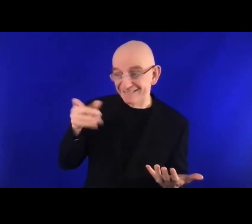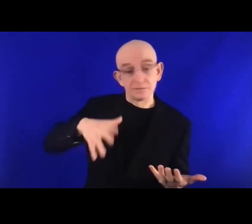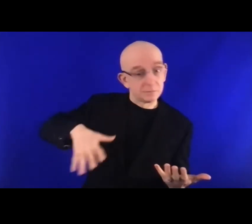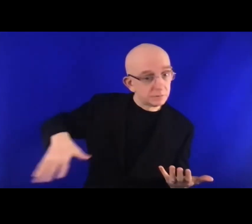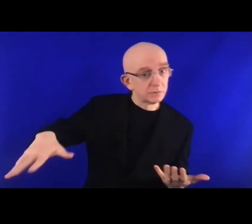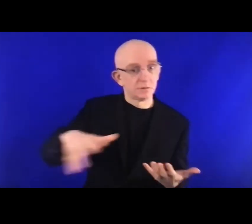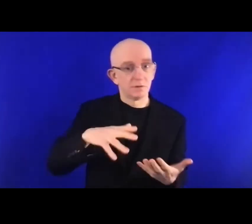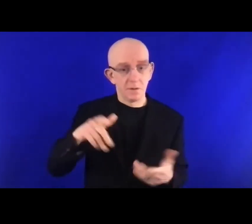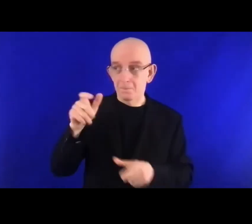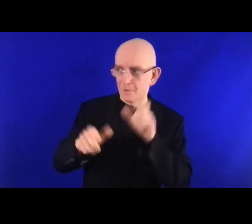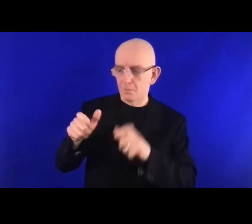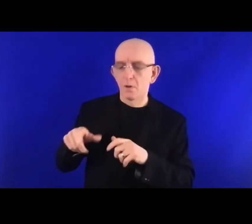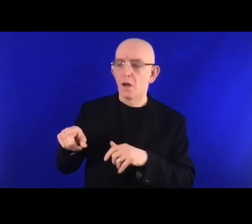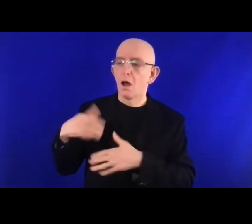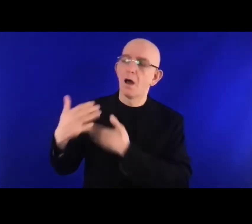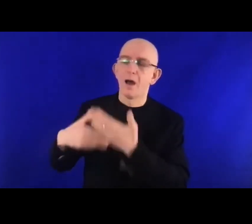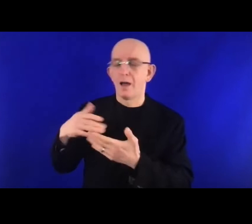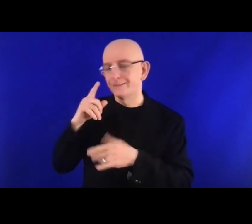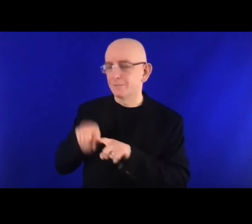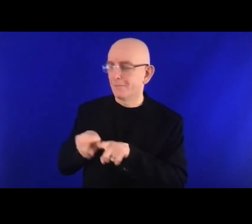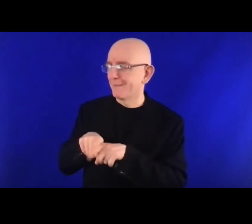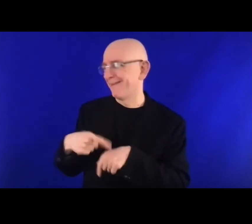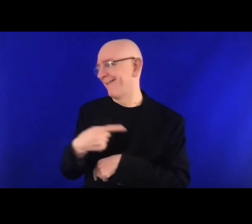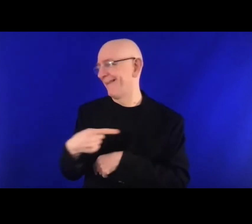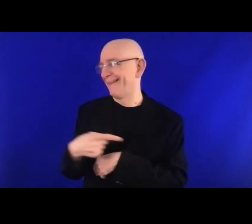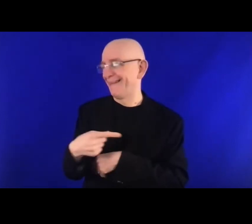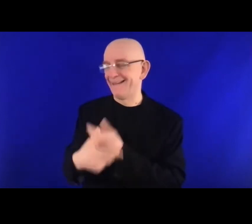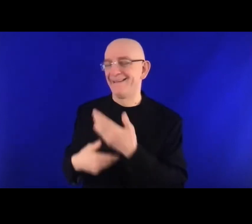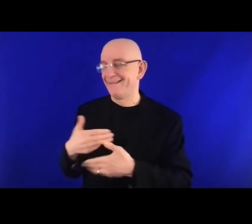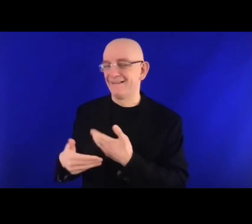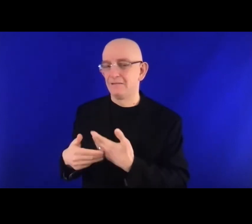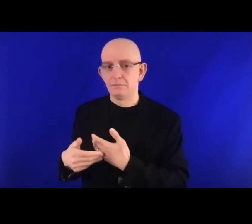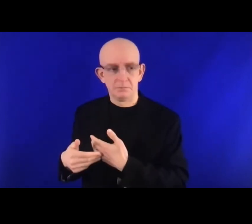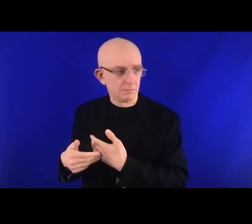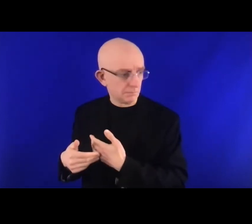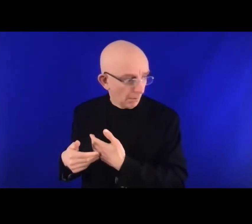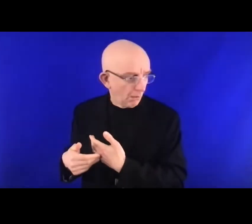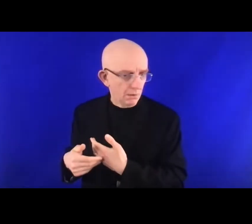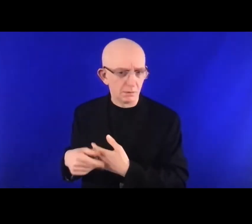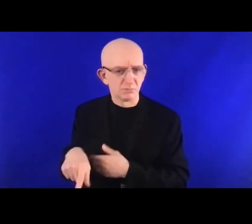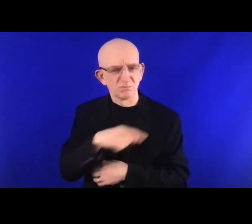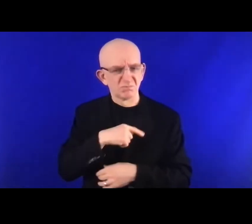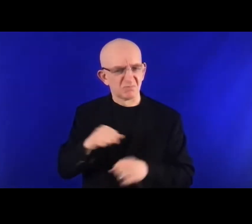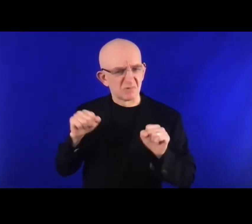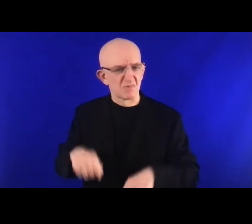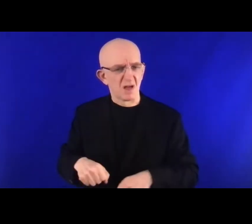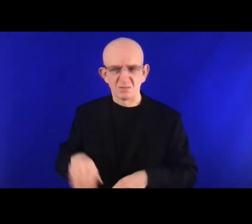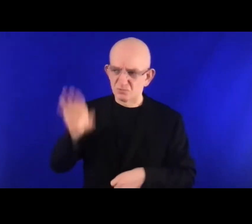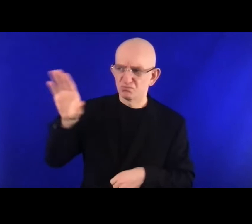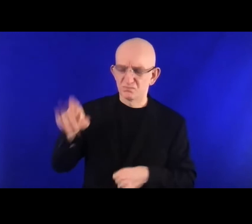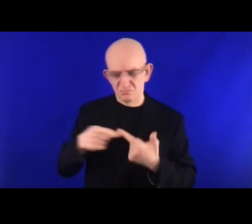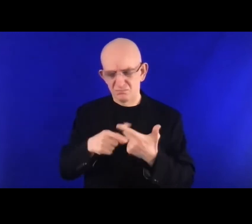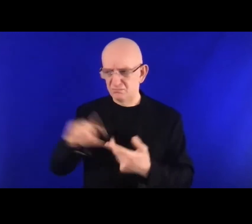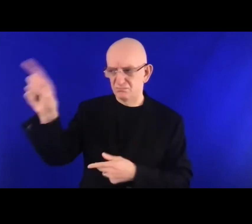accept us. I believe that we can make a lot of changing and make the world a better place by our talents